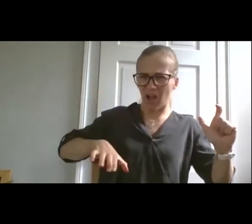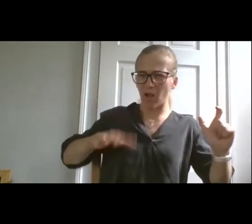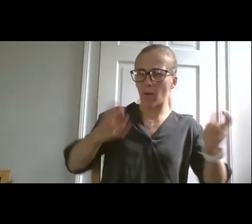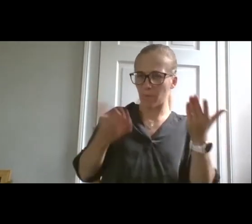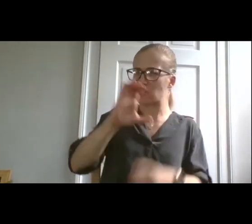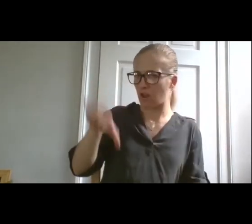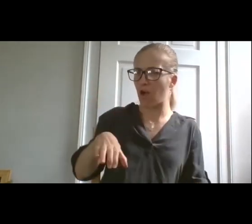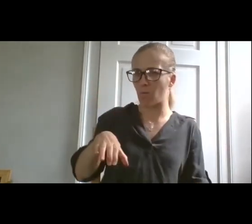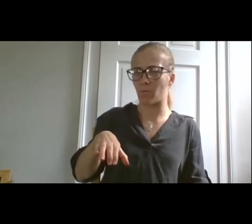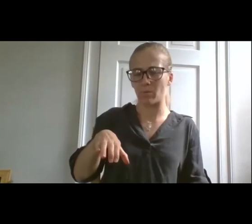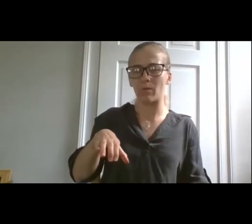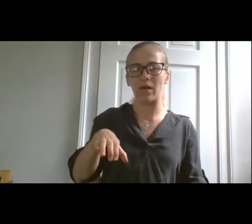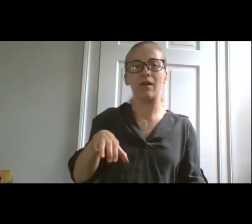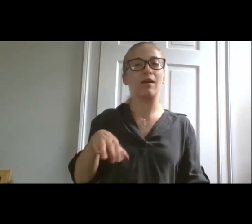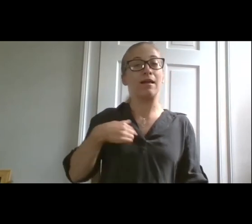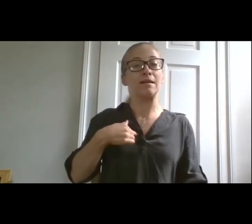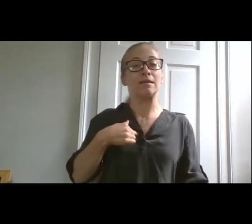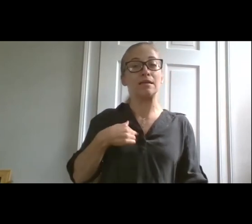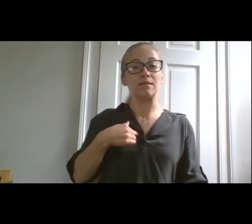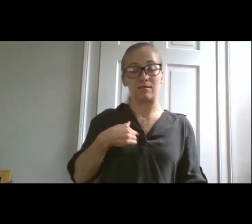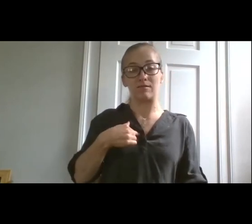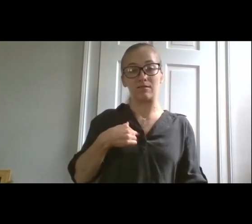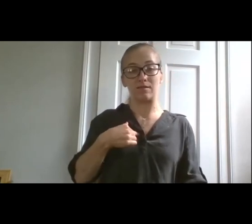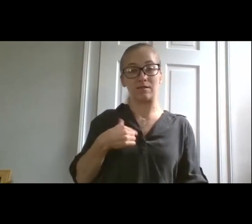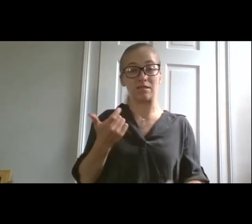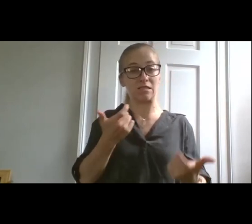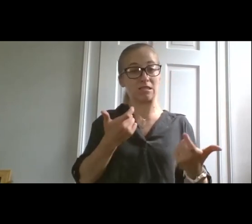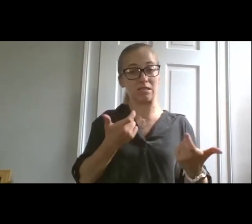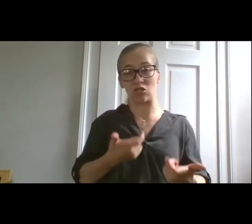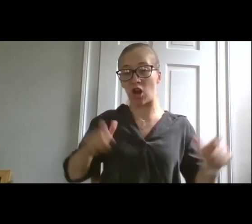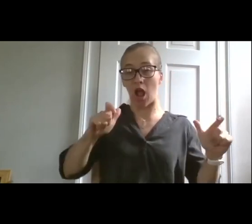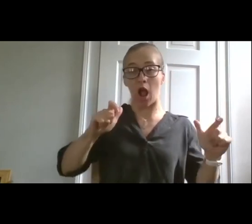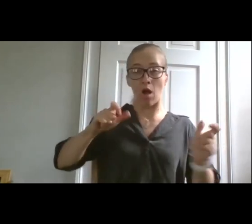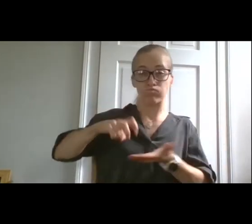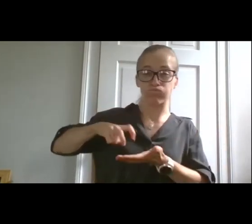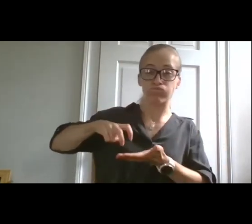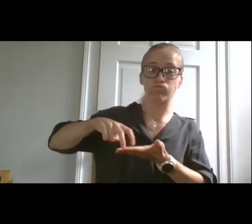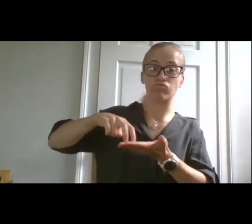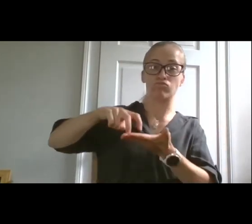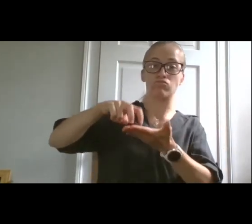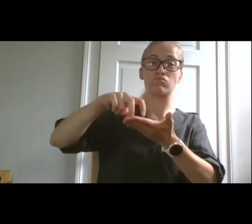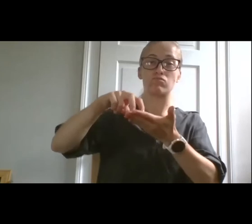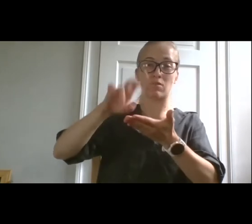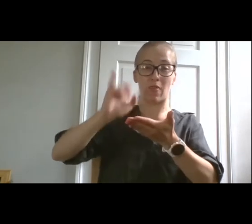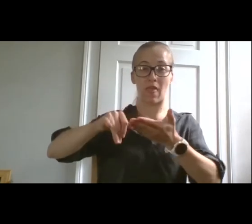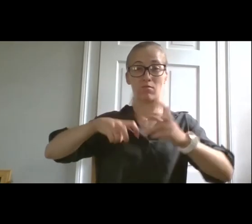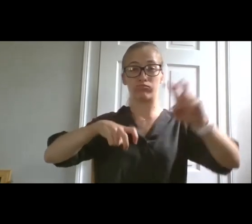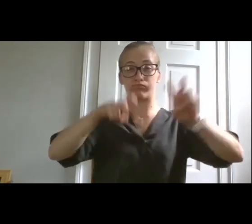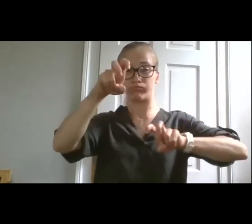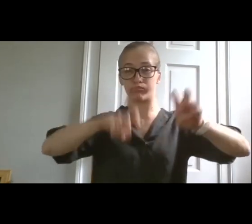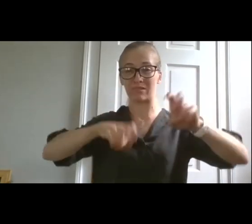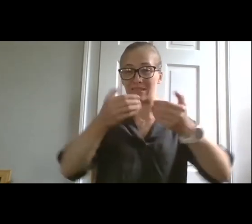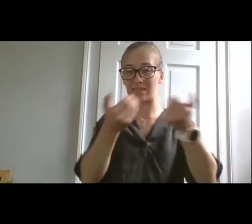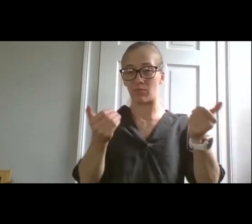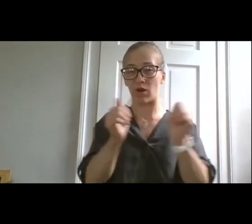Chicago. And I'm going up this huge, long escalator, the kind where like the up and the down are separated by